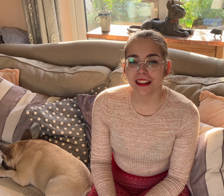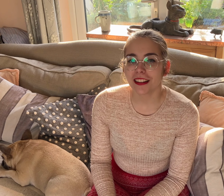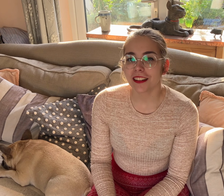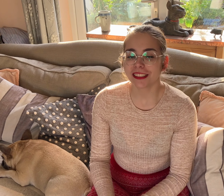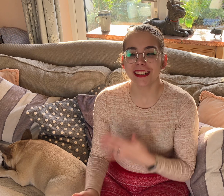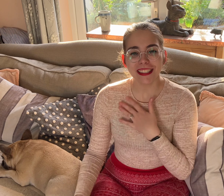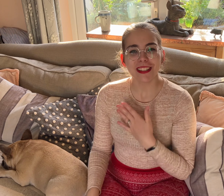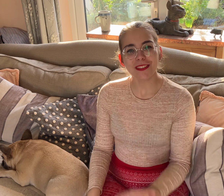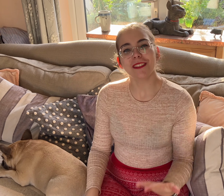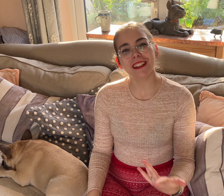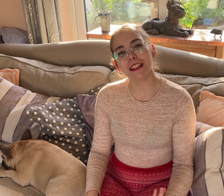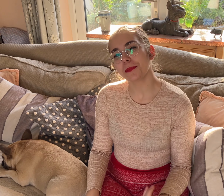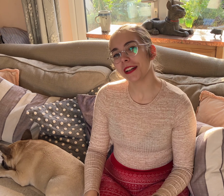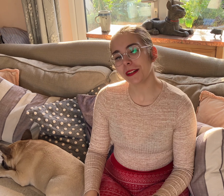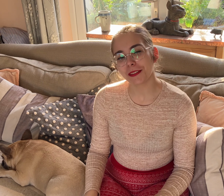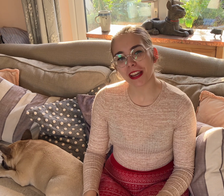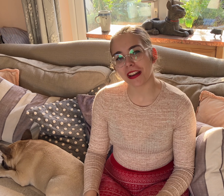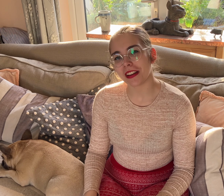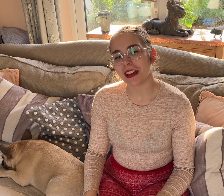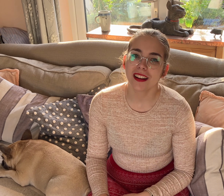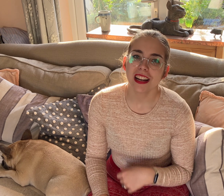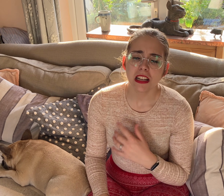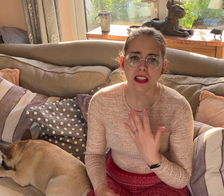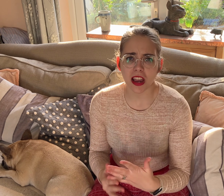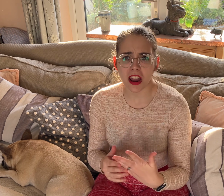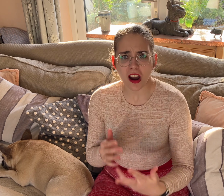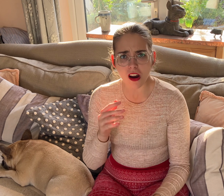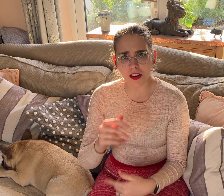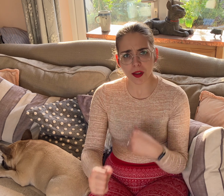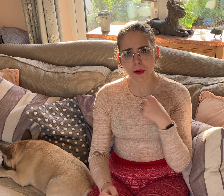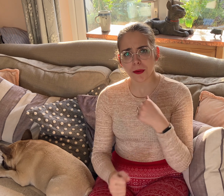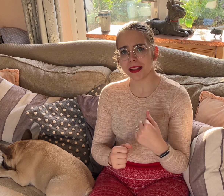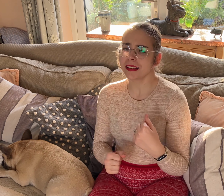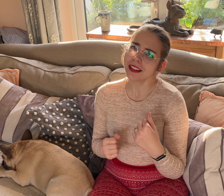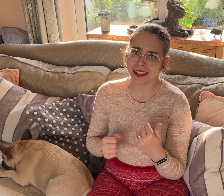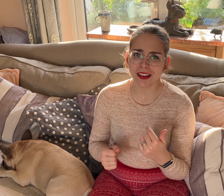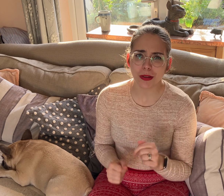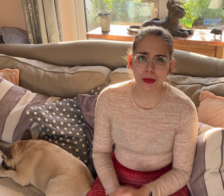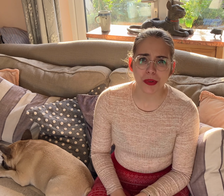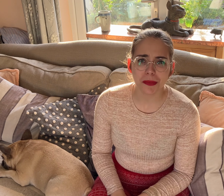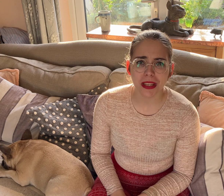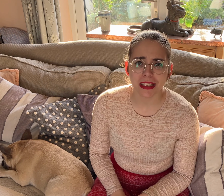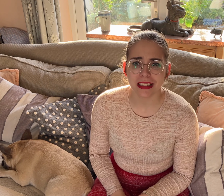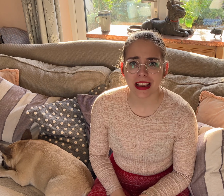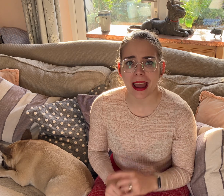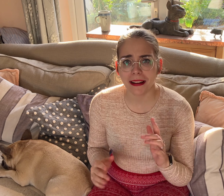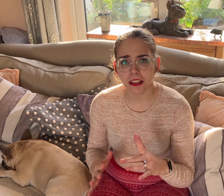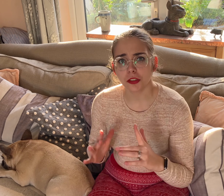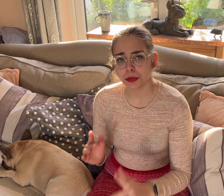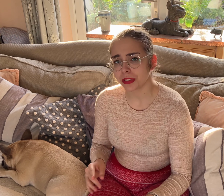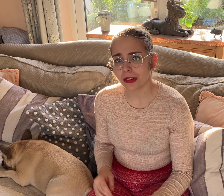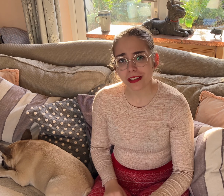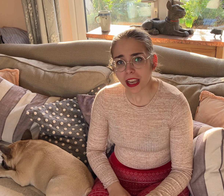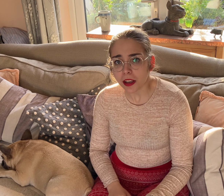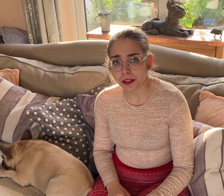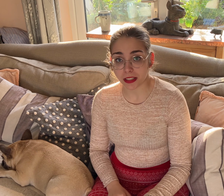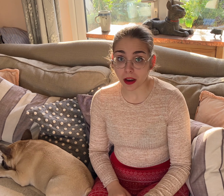Great job. I'm really proud of you. So are you ready to sign along with me to the actual song? If so,